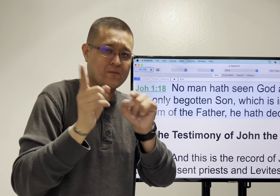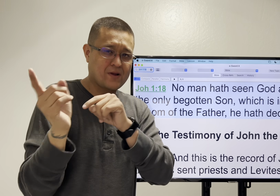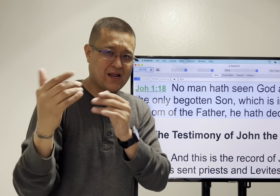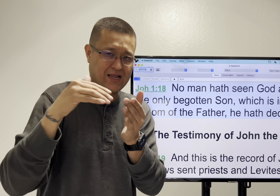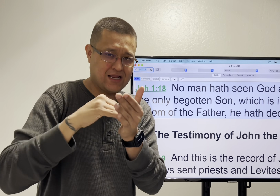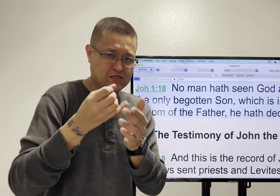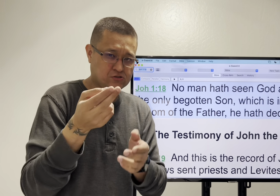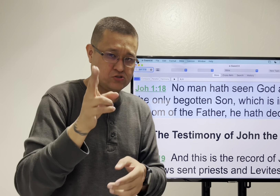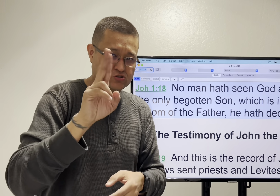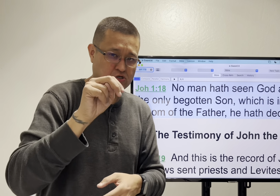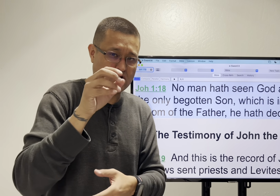hath declared him.